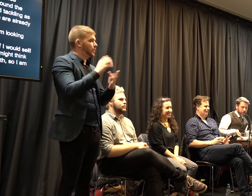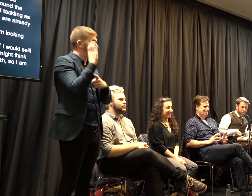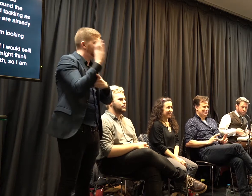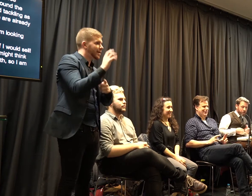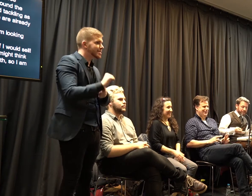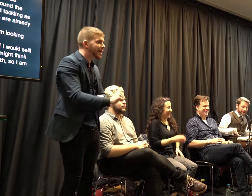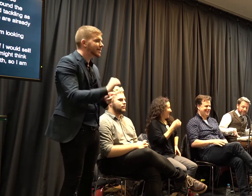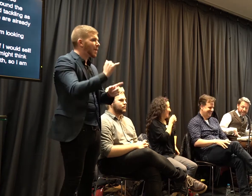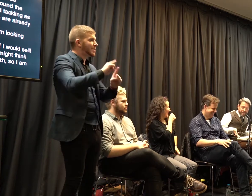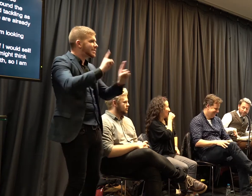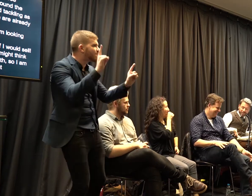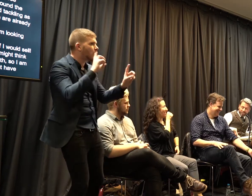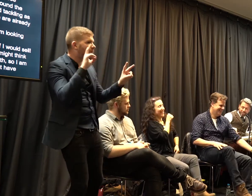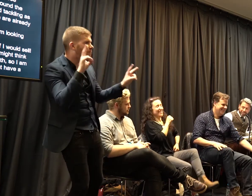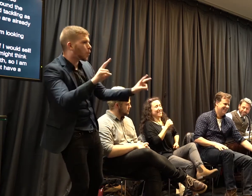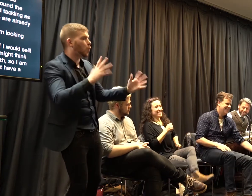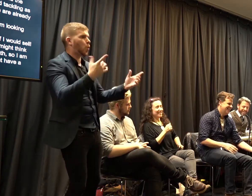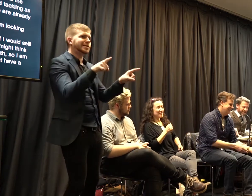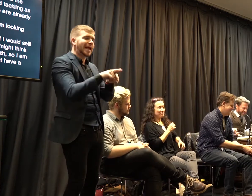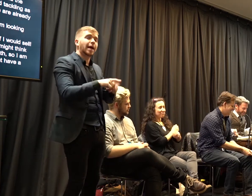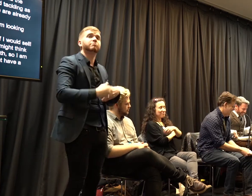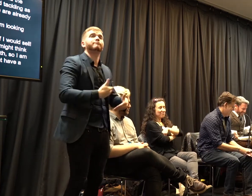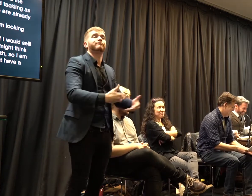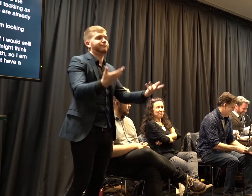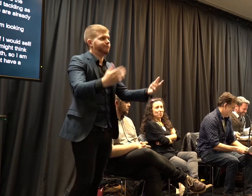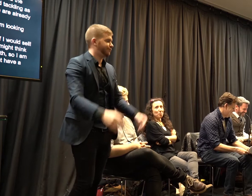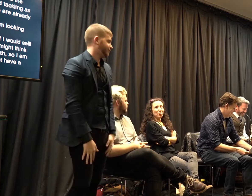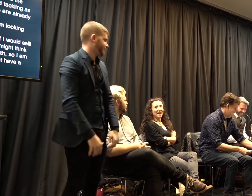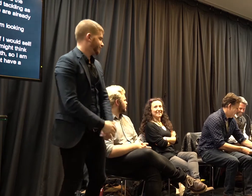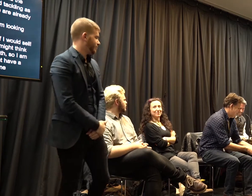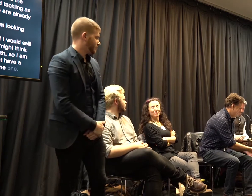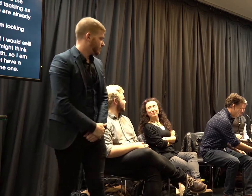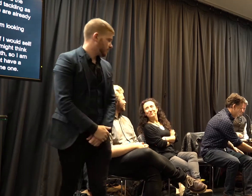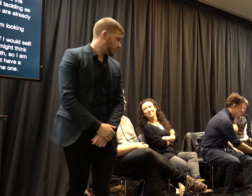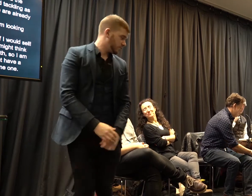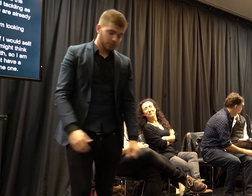viewpoint, or exactly the same one. Fingers crossed. Fingers crossed.